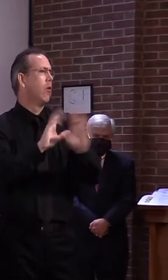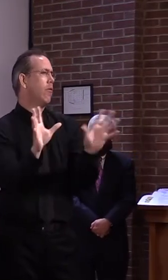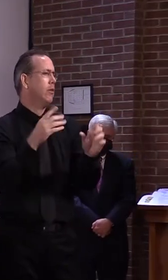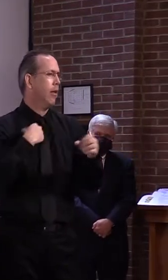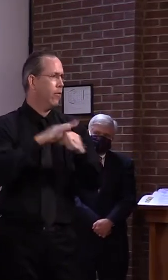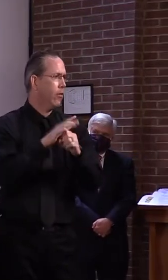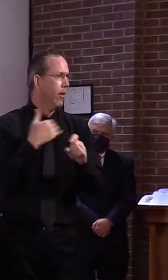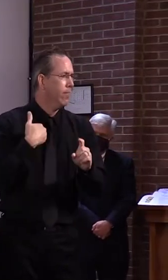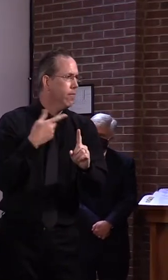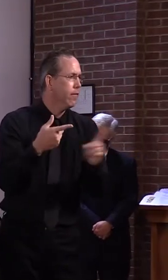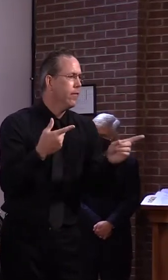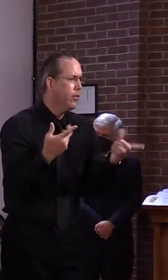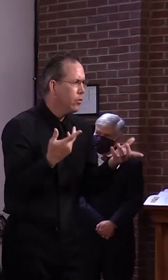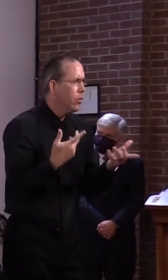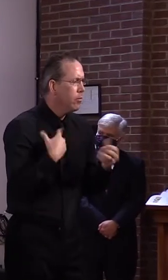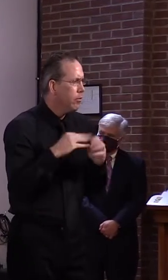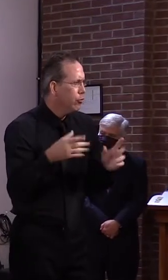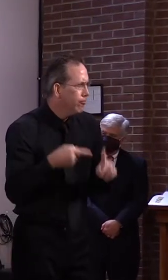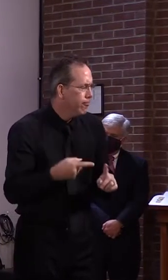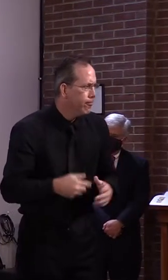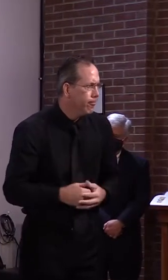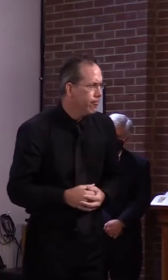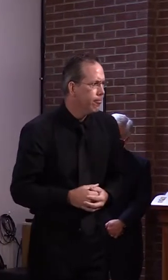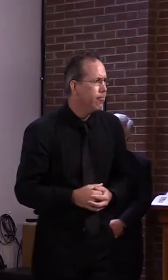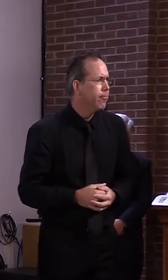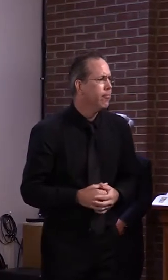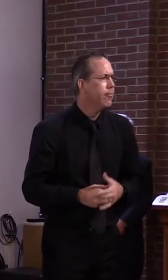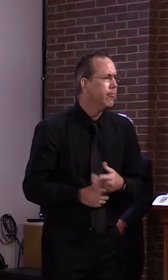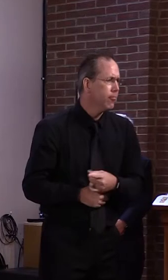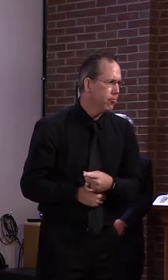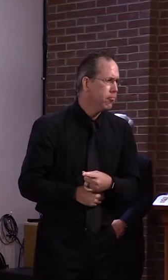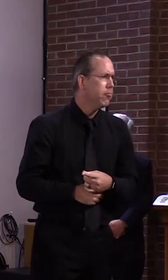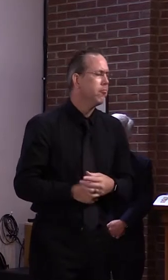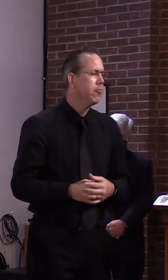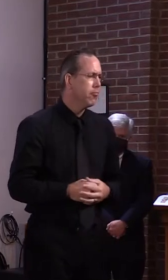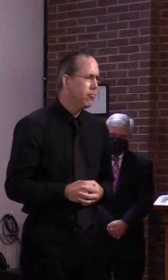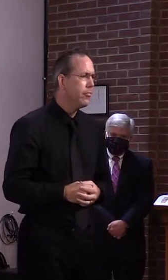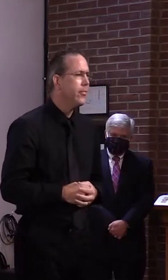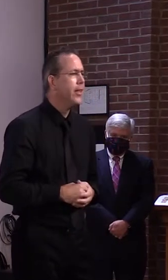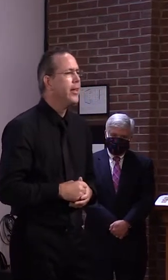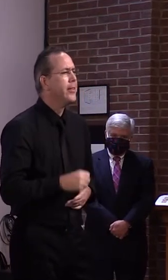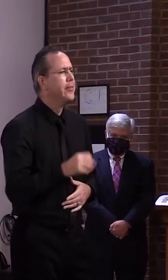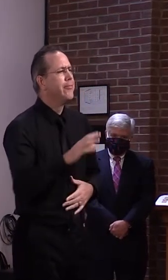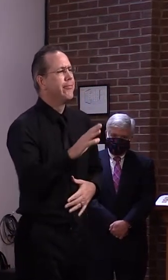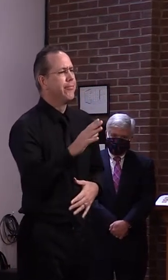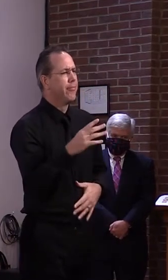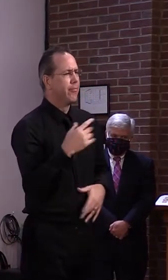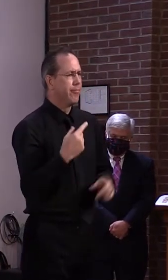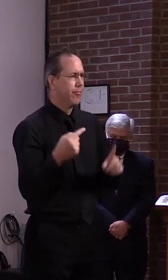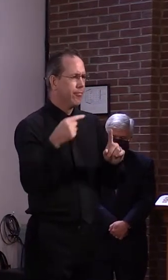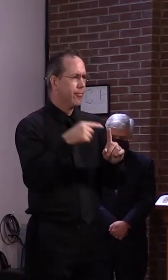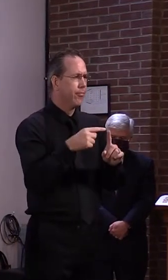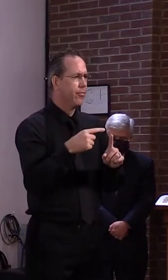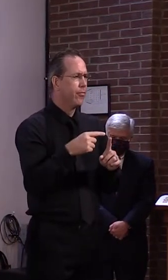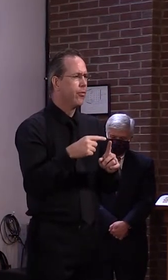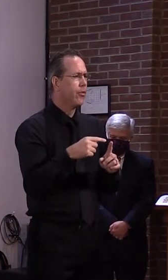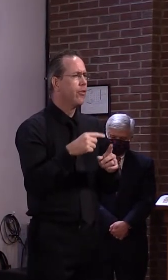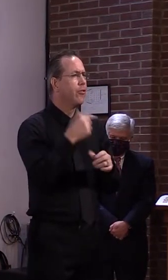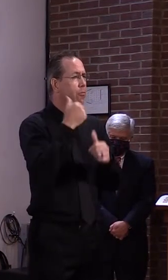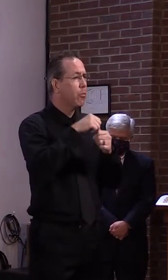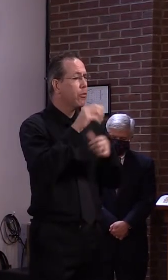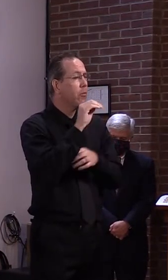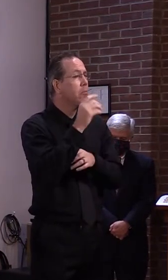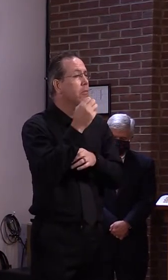and it gets back to the Manchester situation, one of the things, if somebody decides that you're really, and some states may do